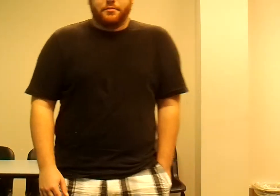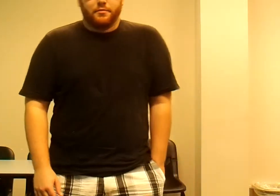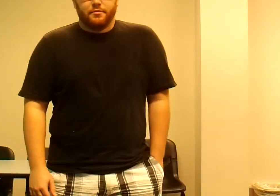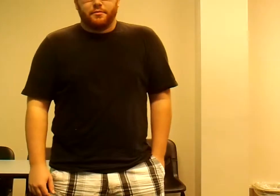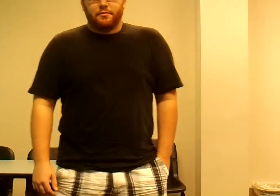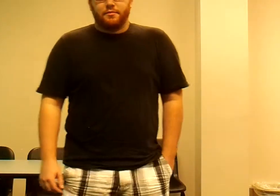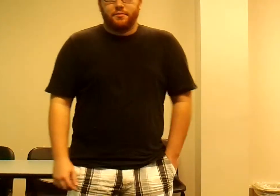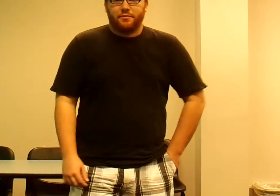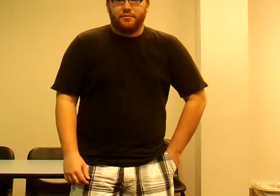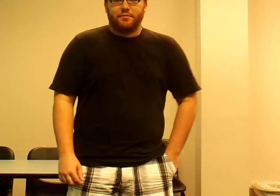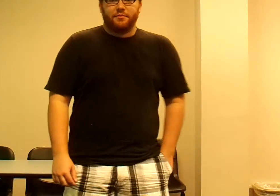Are you living standing?